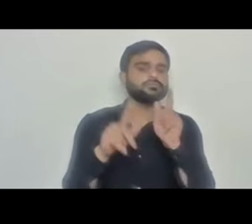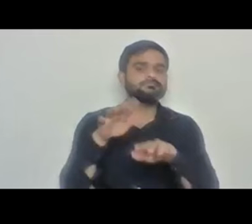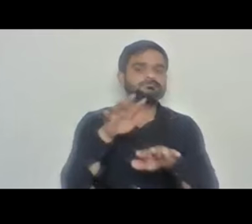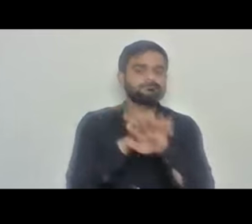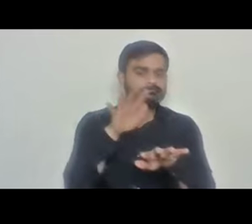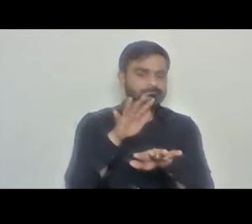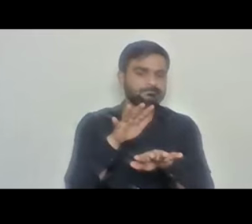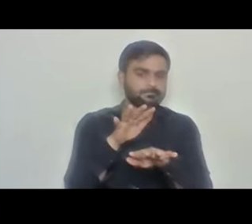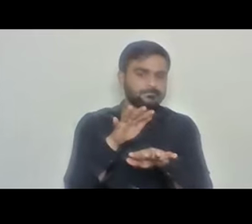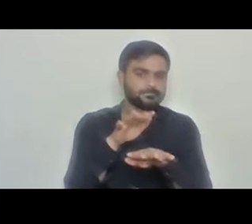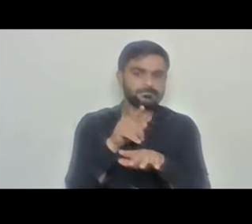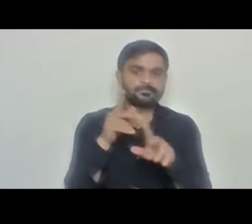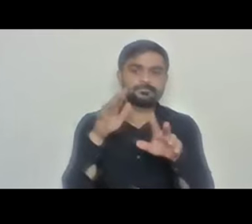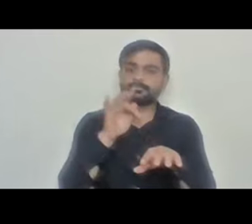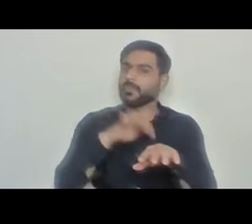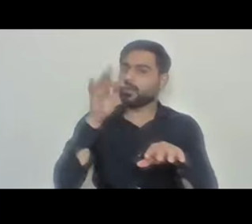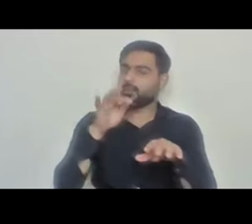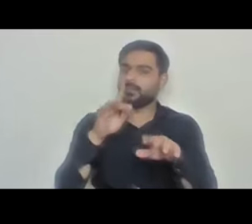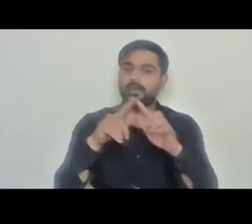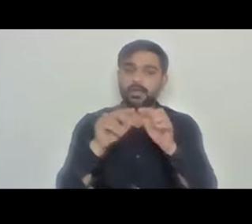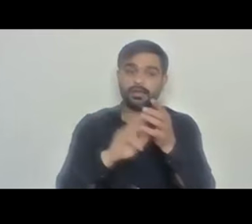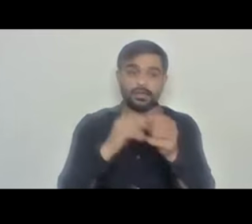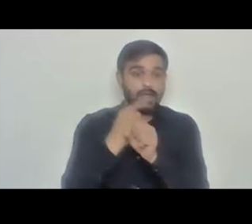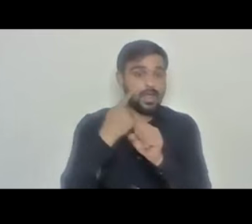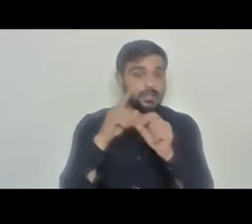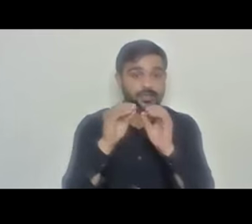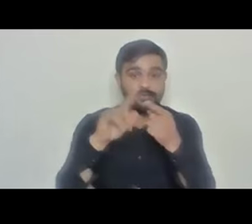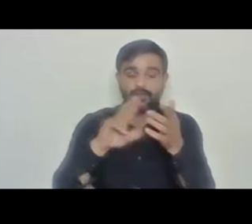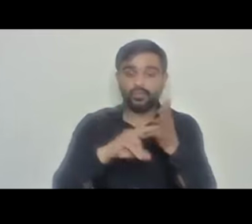it's not tangible. But when you engage